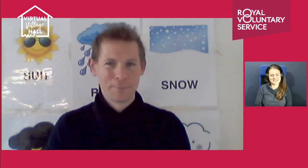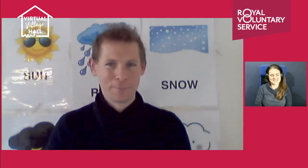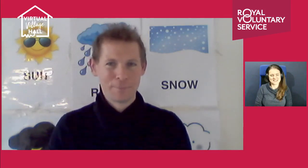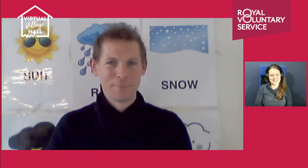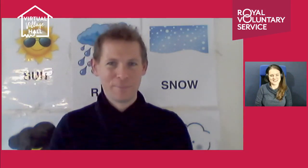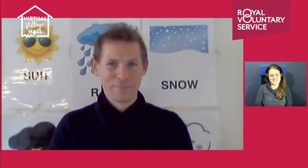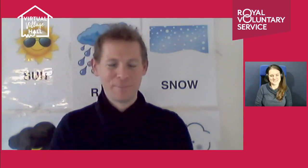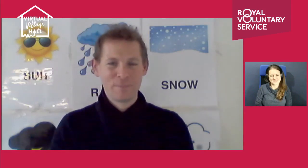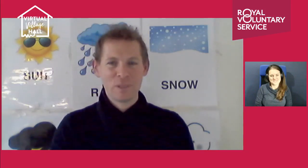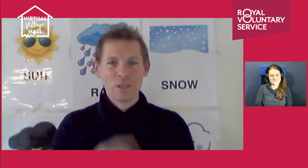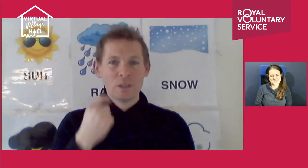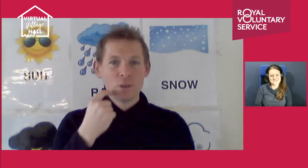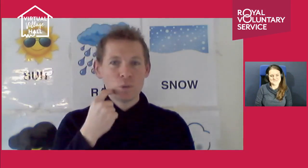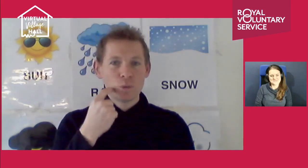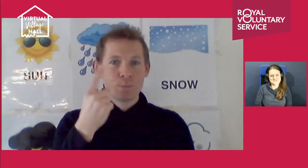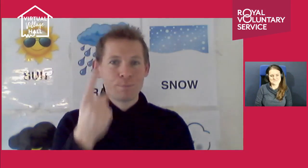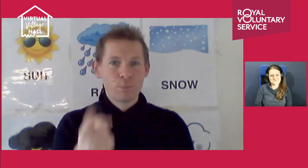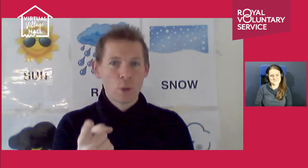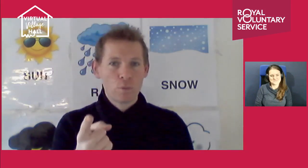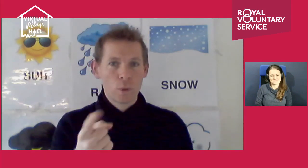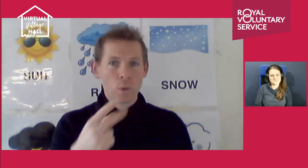Okay, let's do that again.